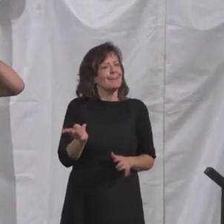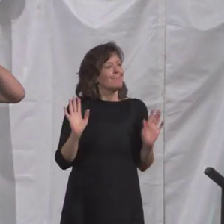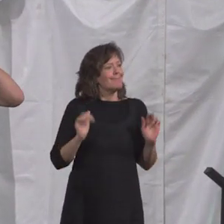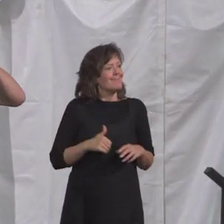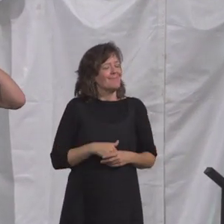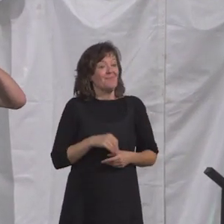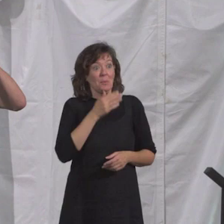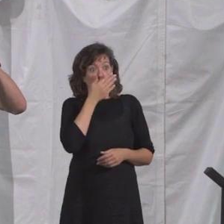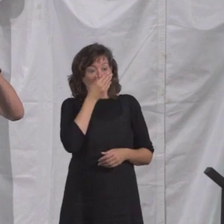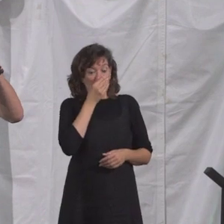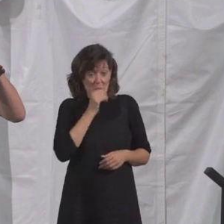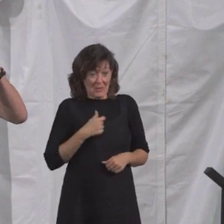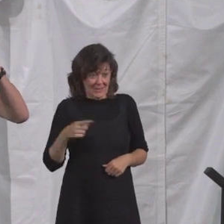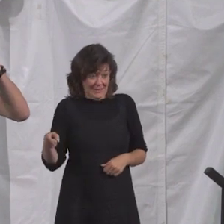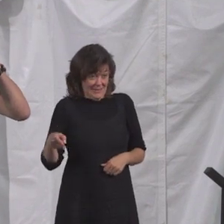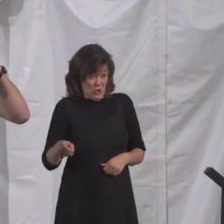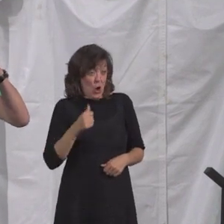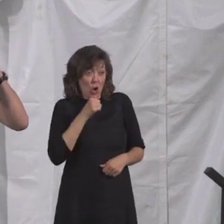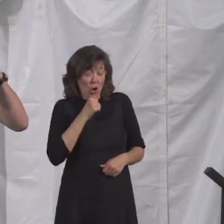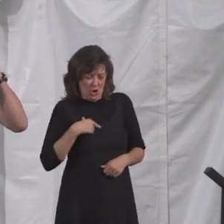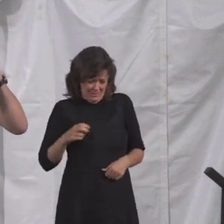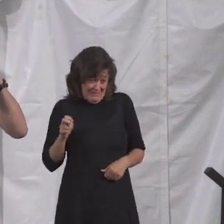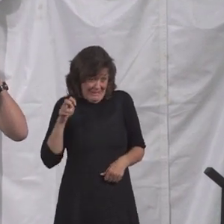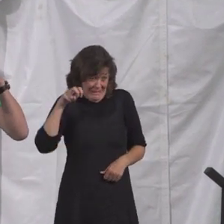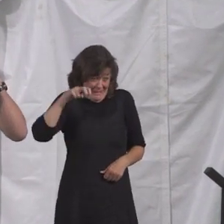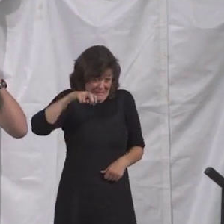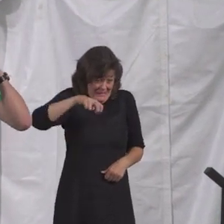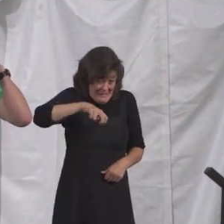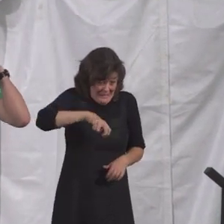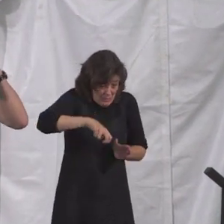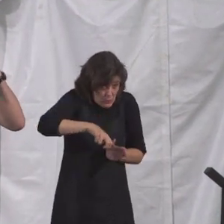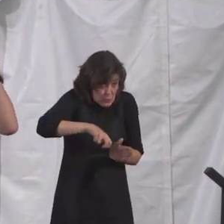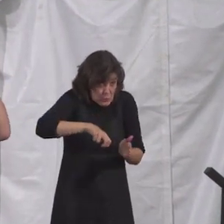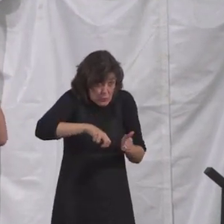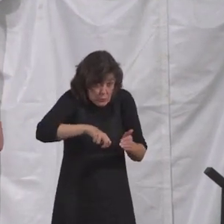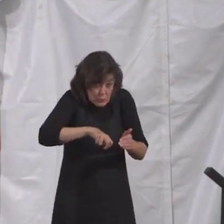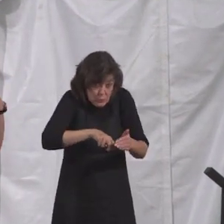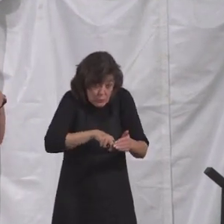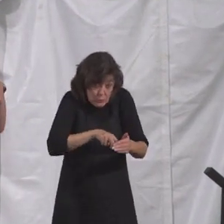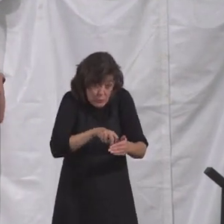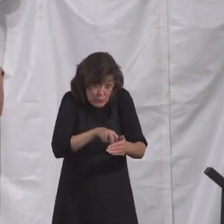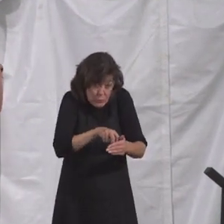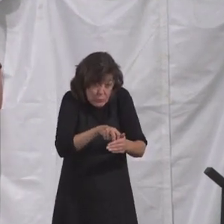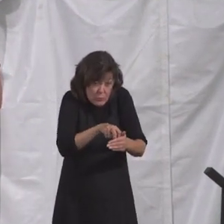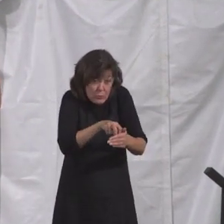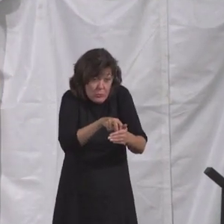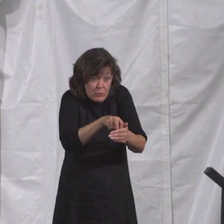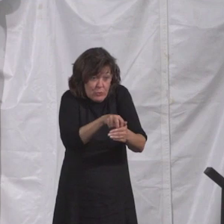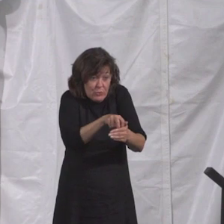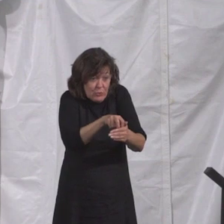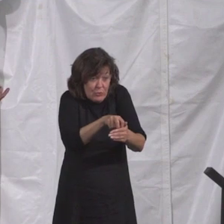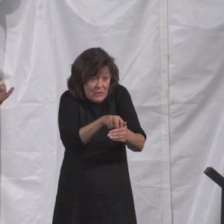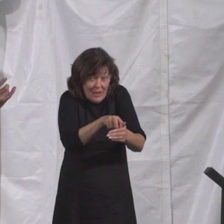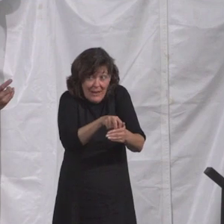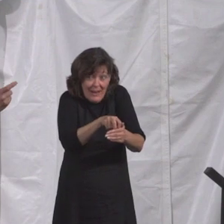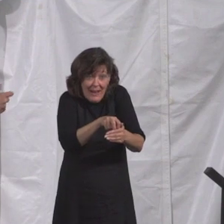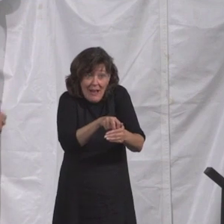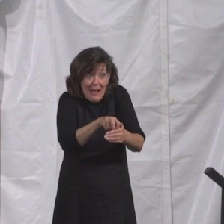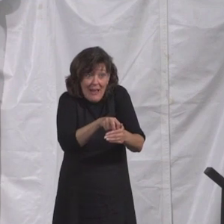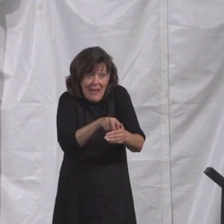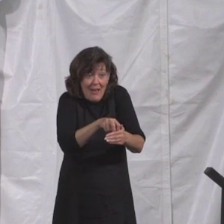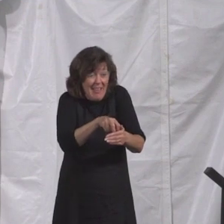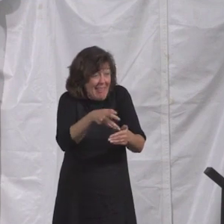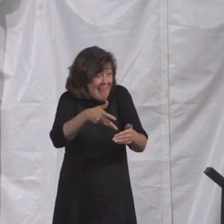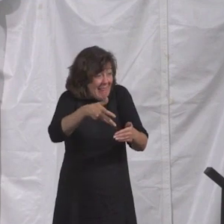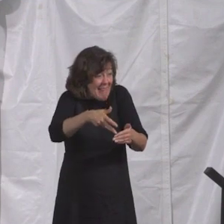just before Nora went off the edge of the road, when all that separated for her from certain doom was that thin white line